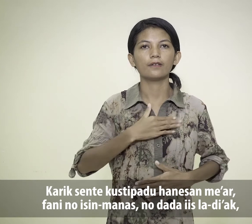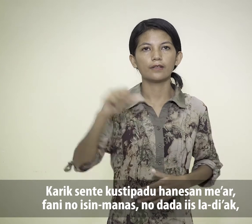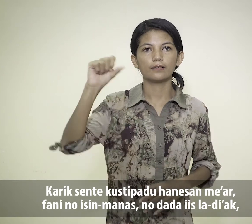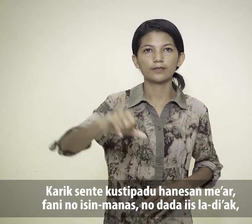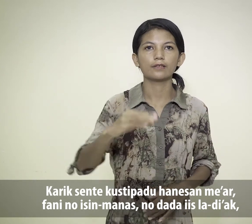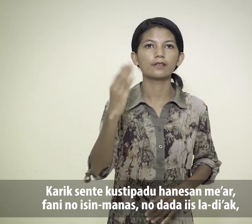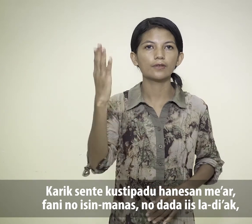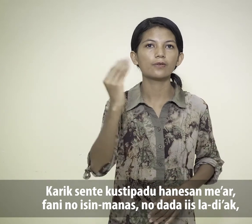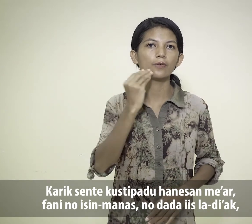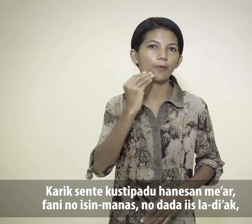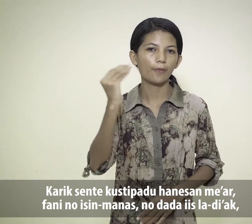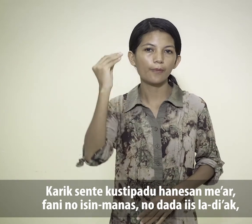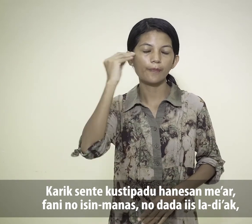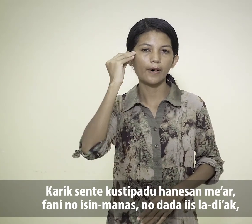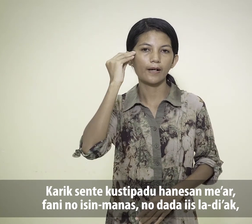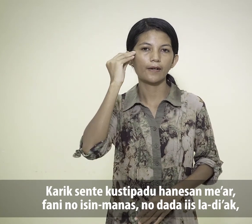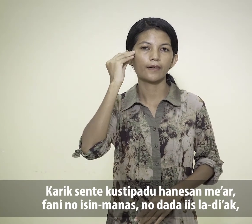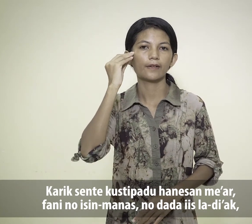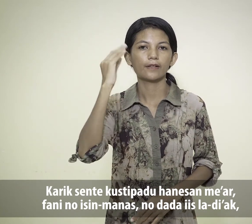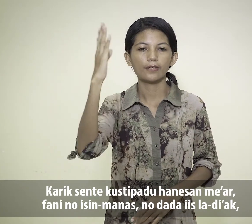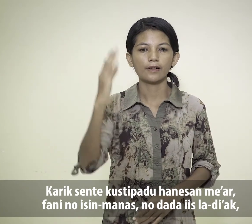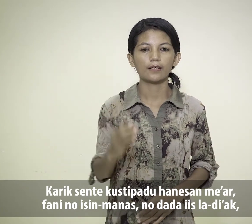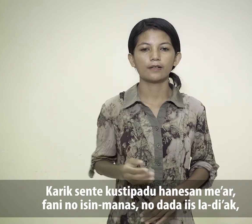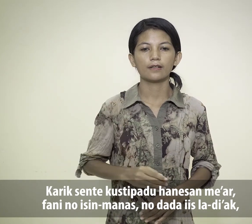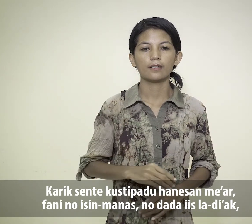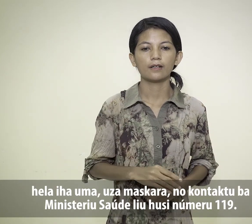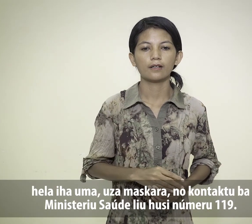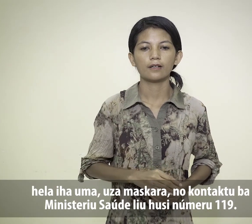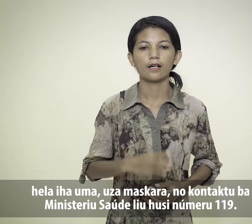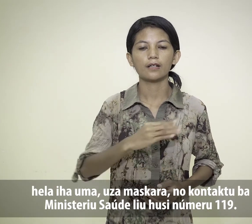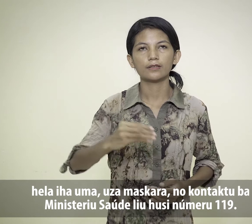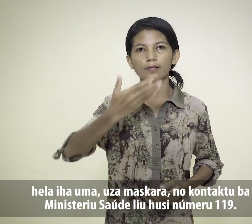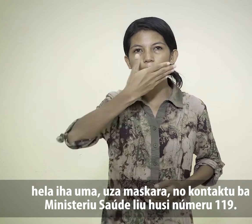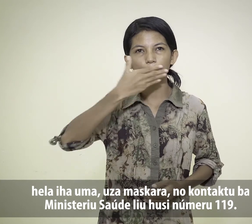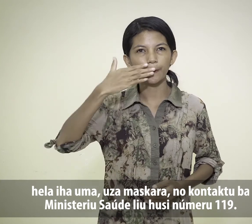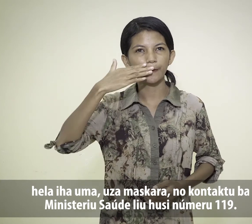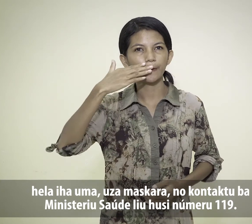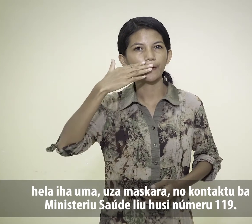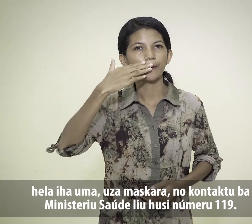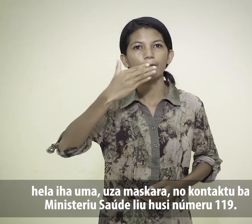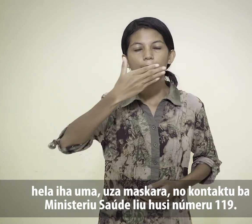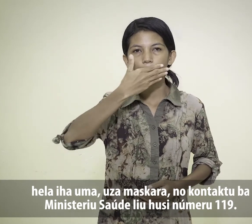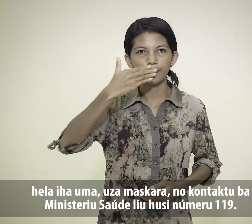usa máscara no kontakto ba Ministério Saúde li husi número ida ida sia.